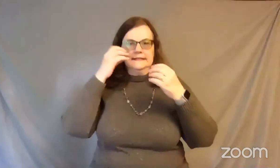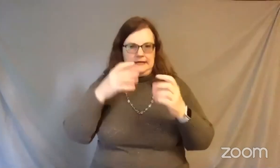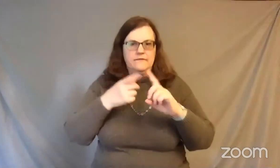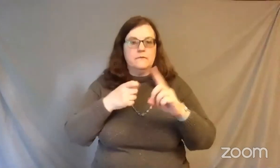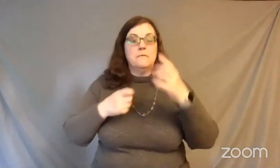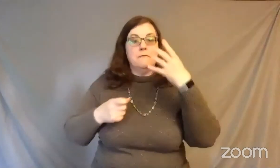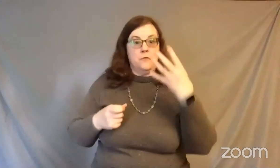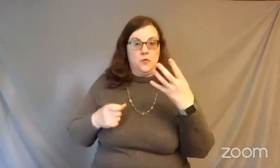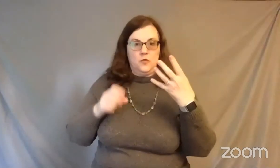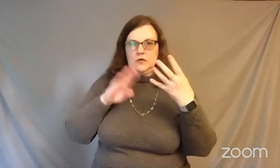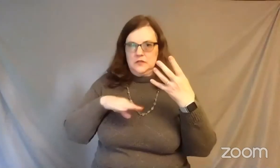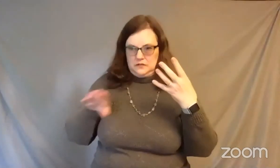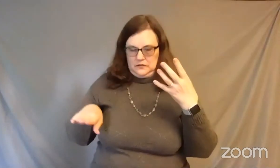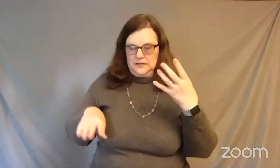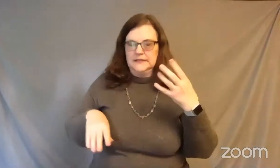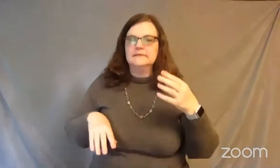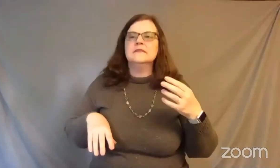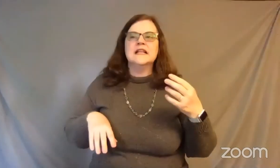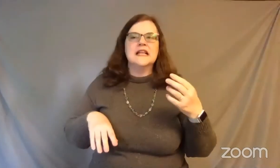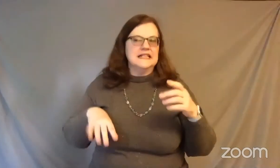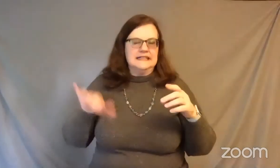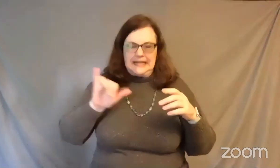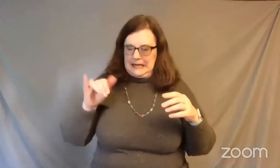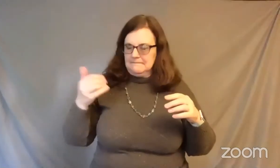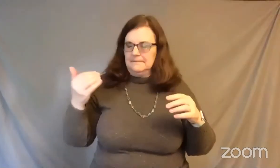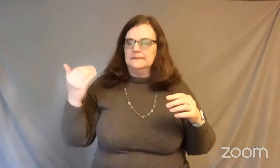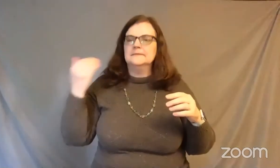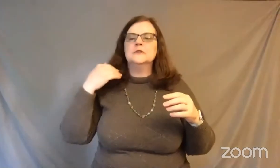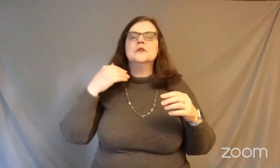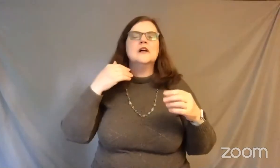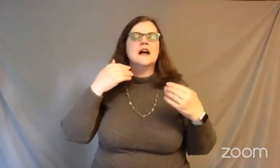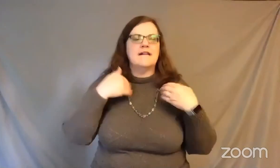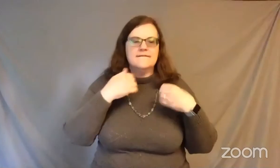pronoun? We looked at 4 children